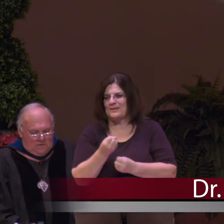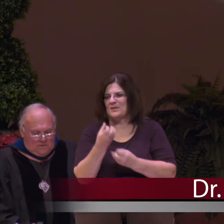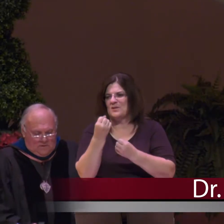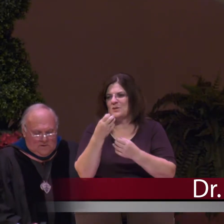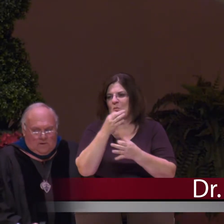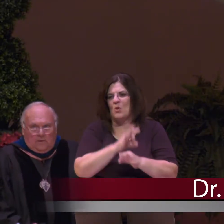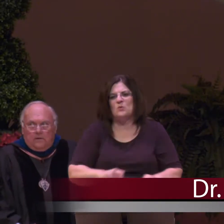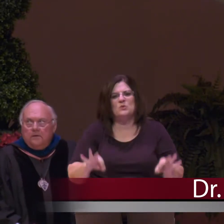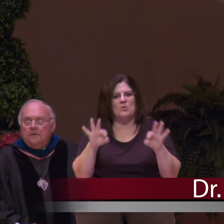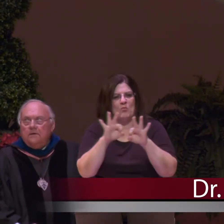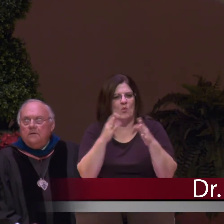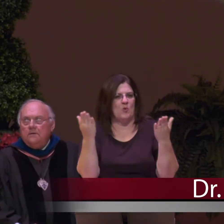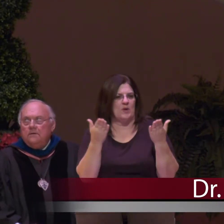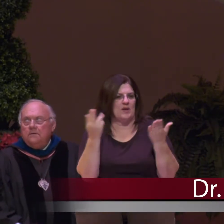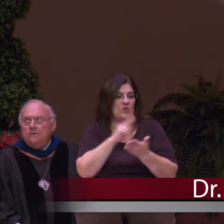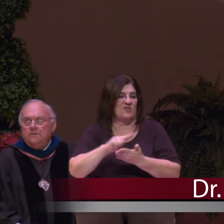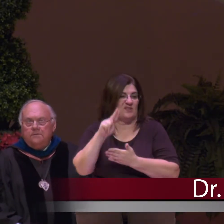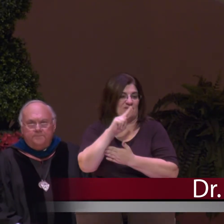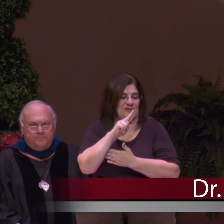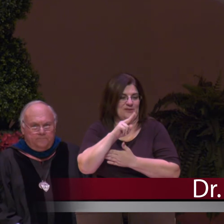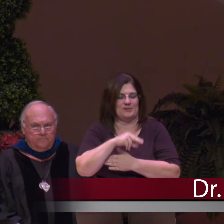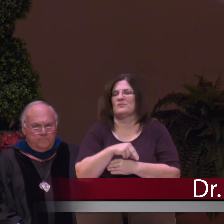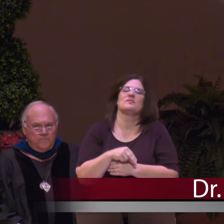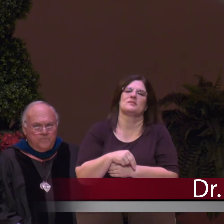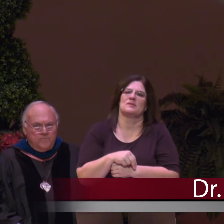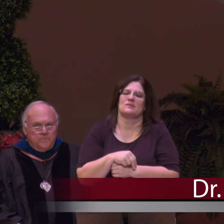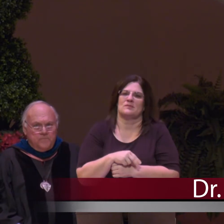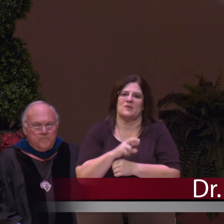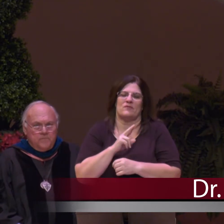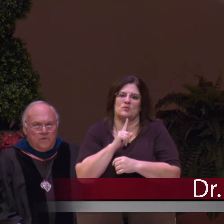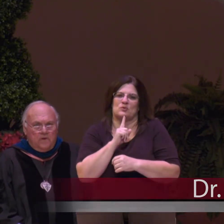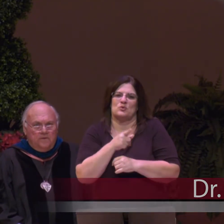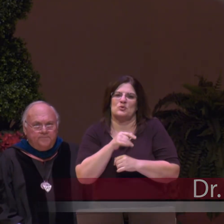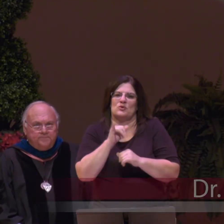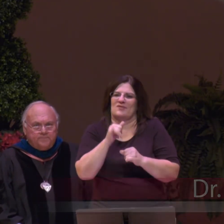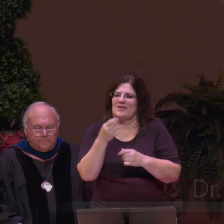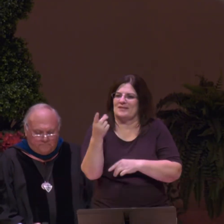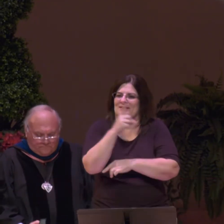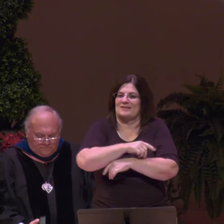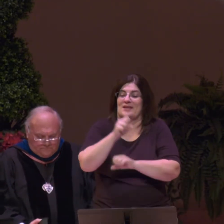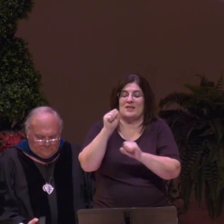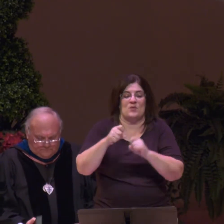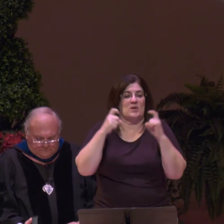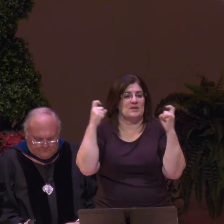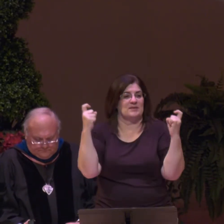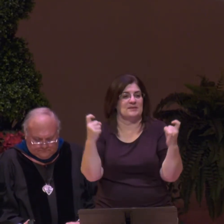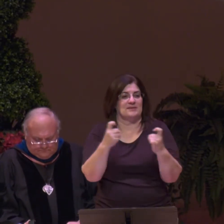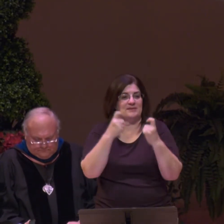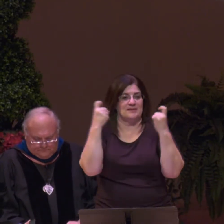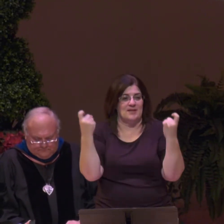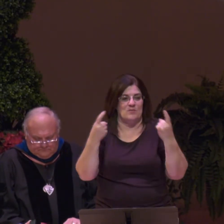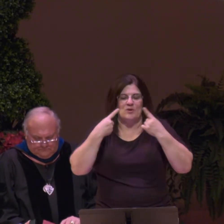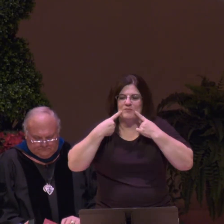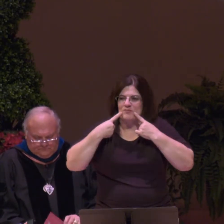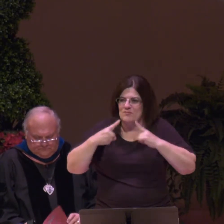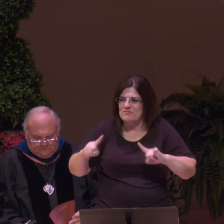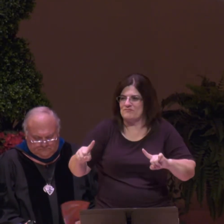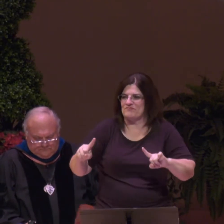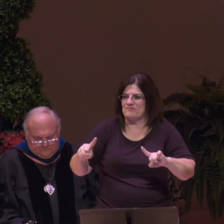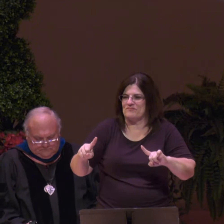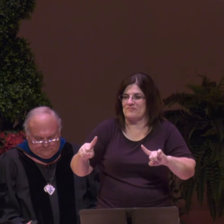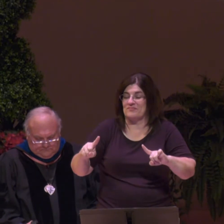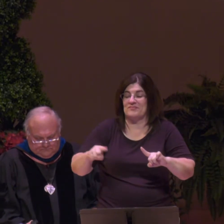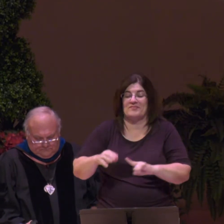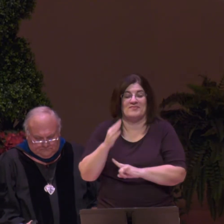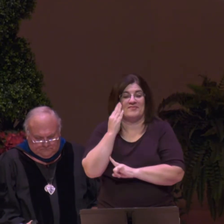Troy University. No doubt this is a day that we can all celebrate mission accomplished, and I